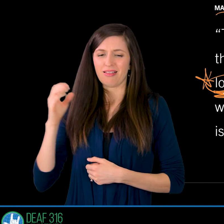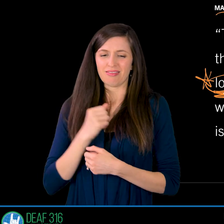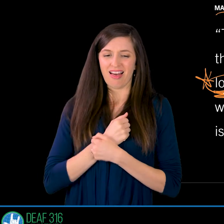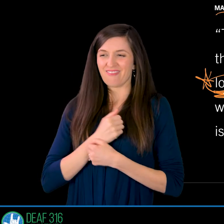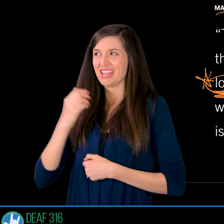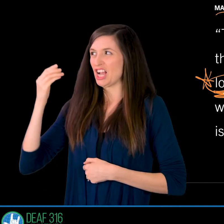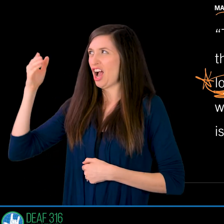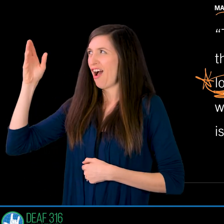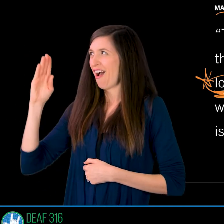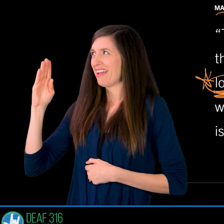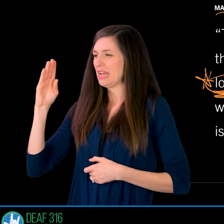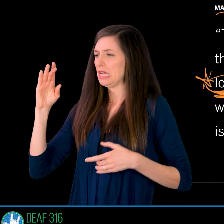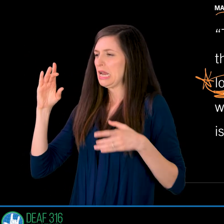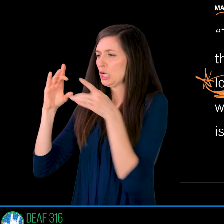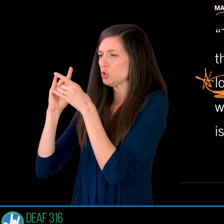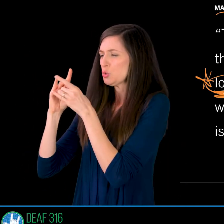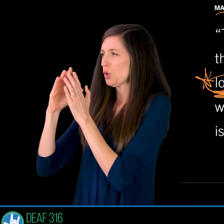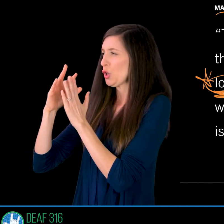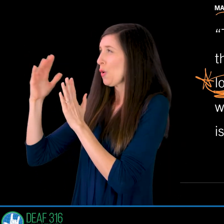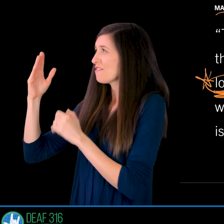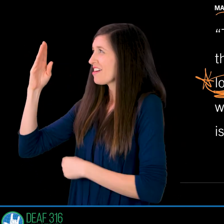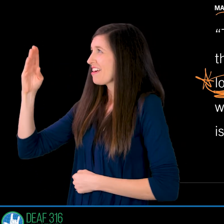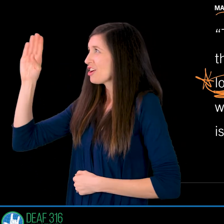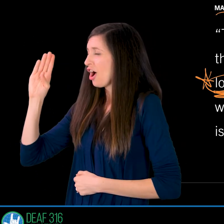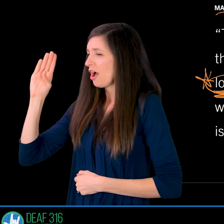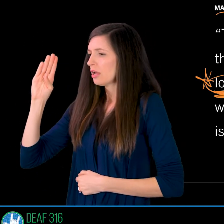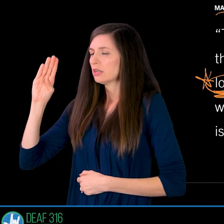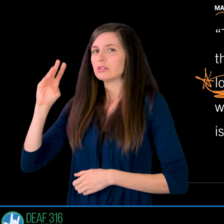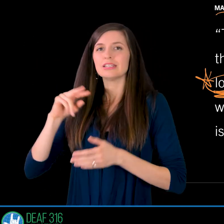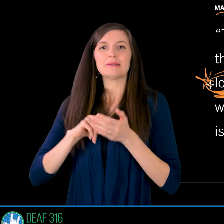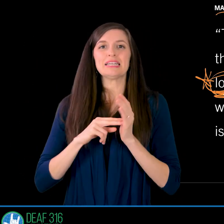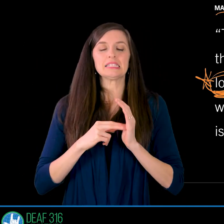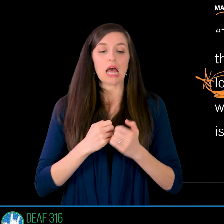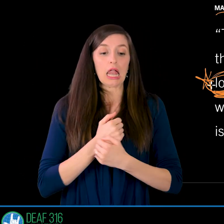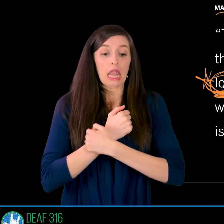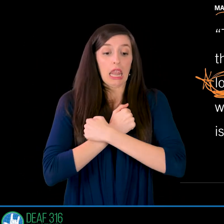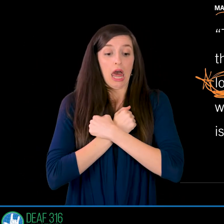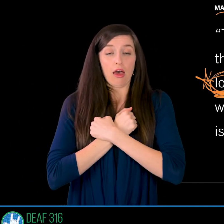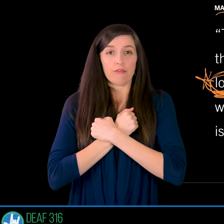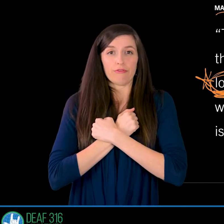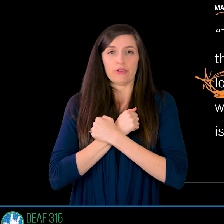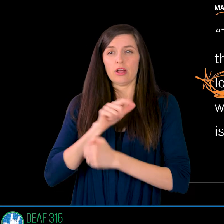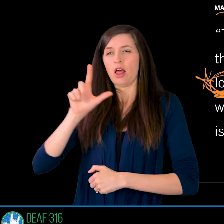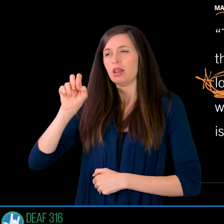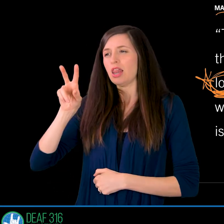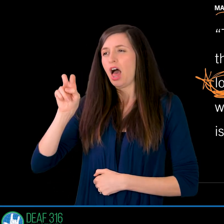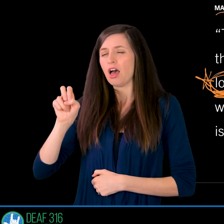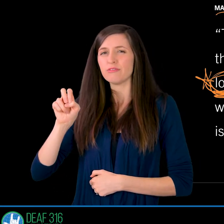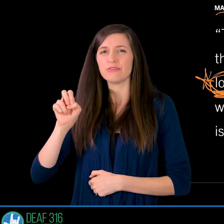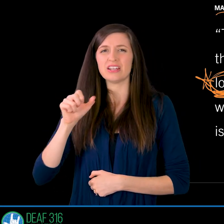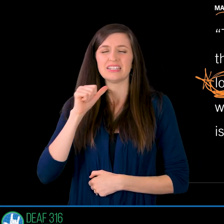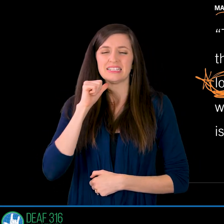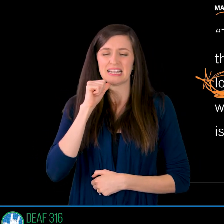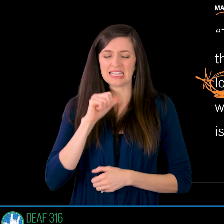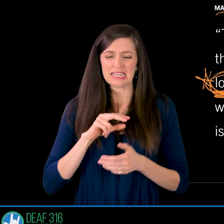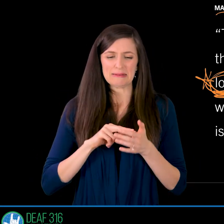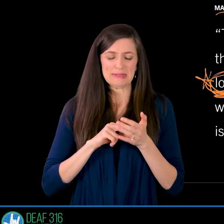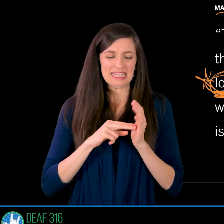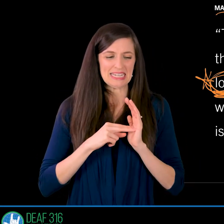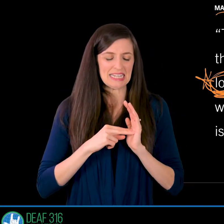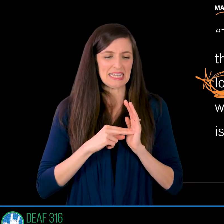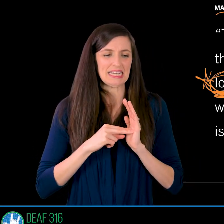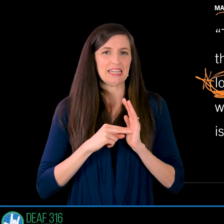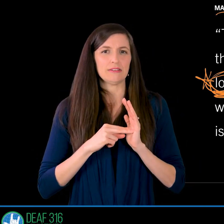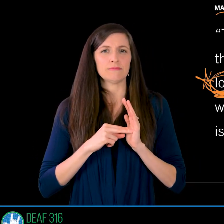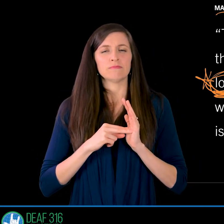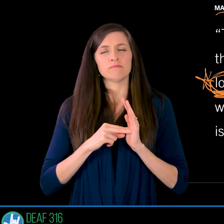glory of God, we need to remind ourselves that love here does not mean